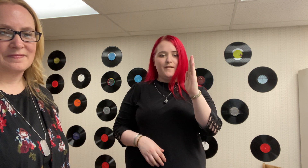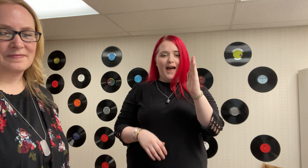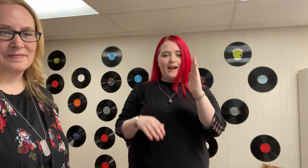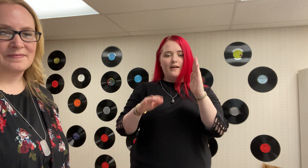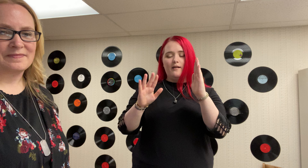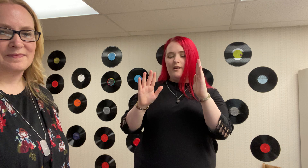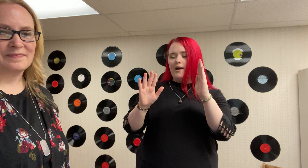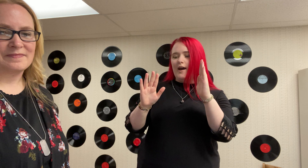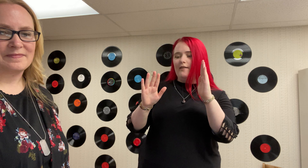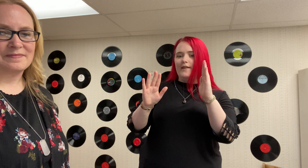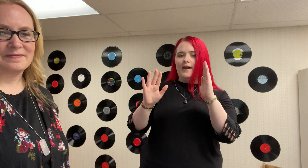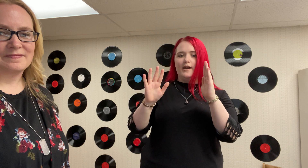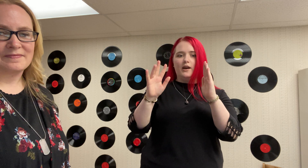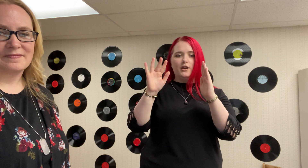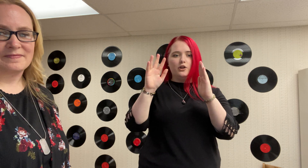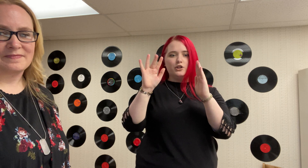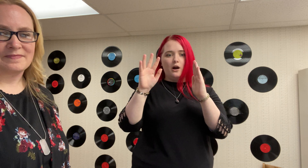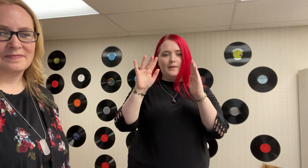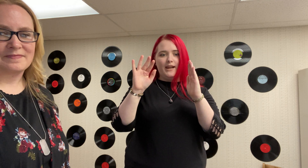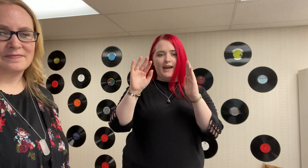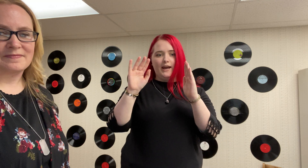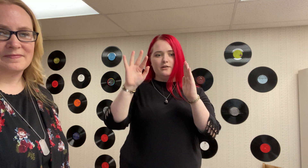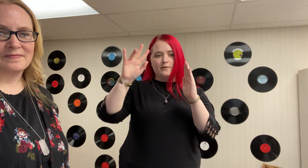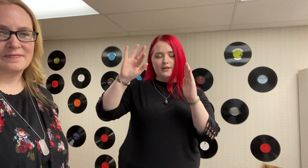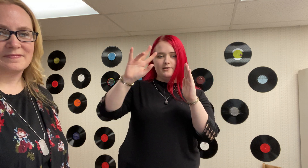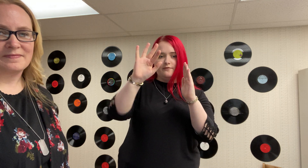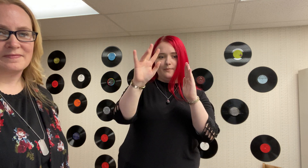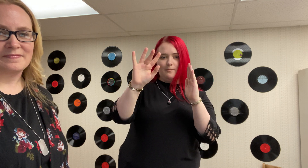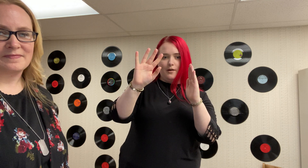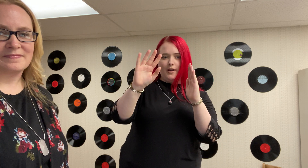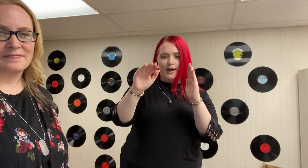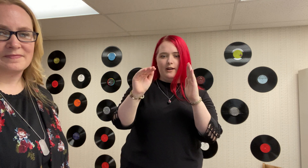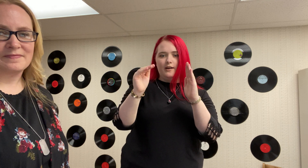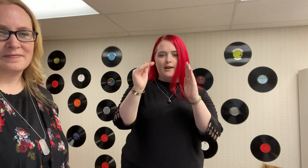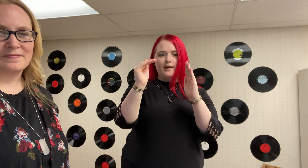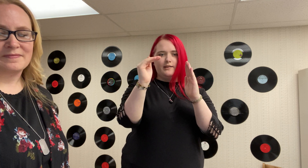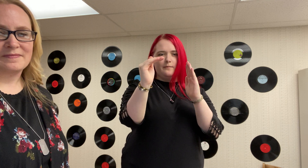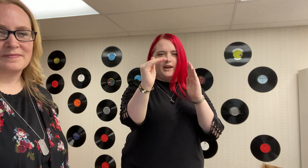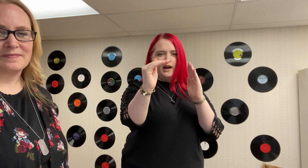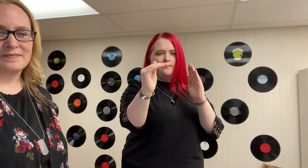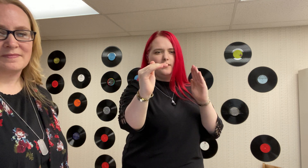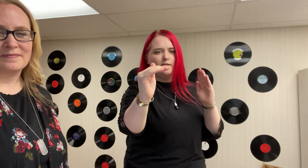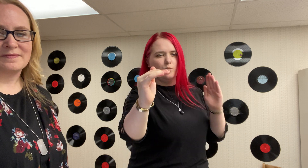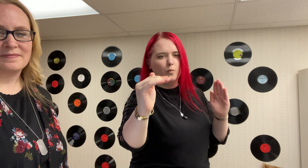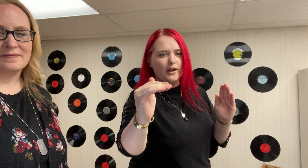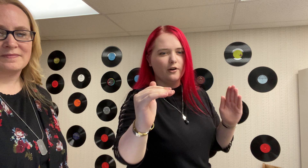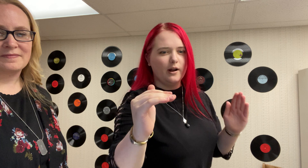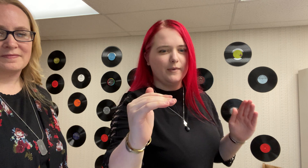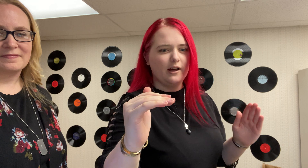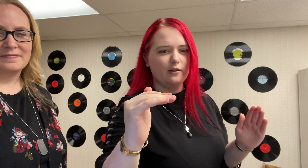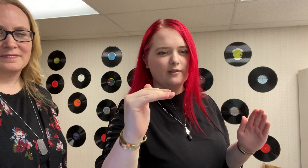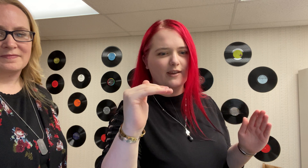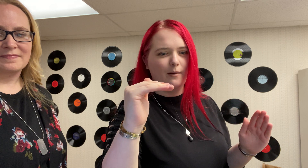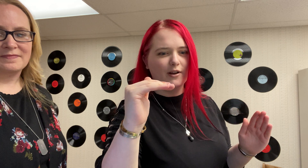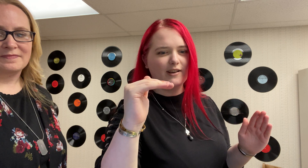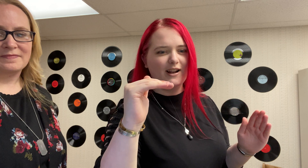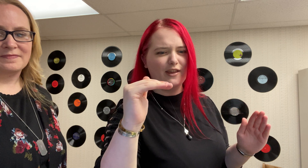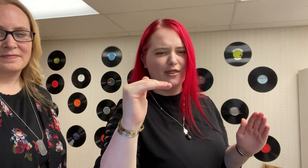flat. And then your dominant hand, which is for me, my right hand, is going to make kind of like this weird, I'm going to get close to the camera. It's kind of like